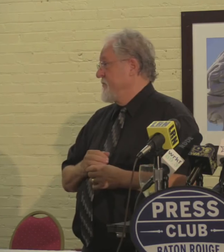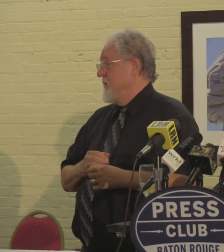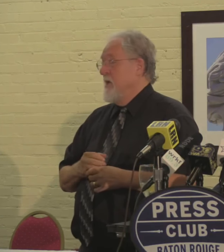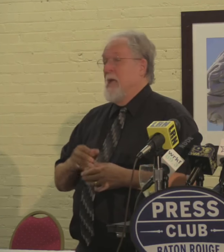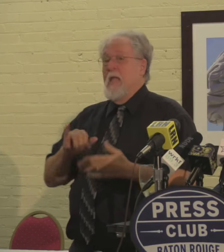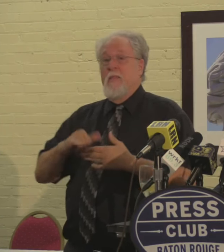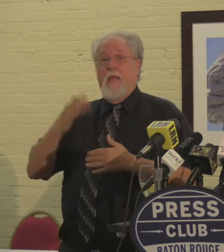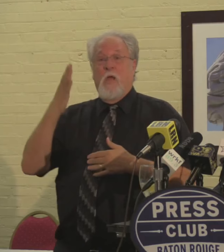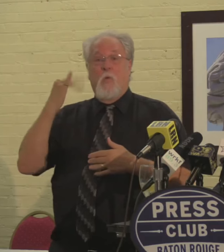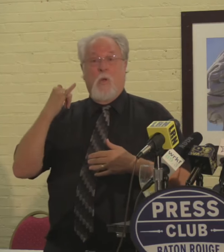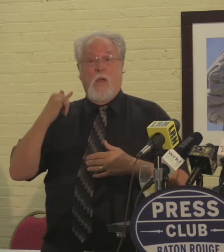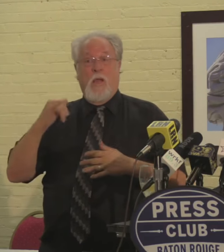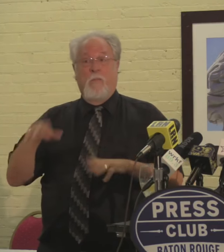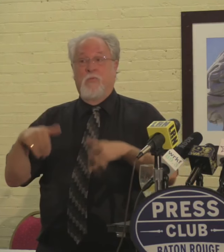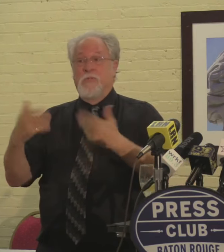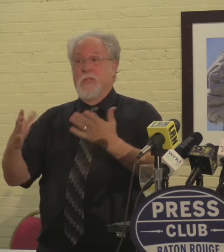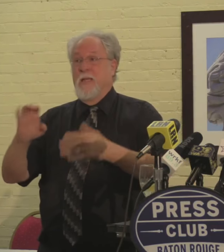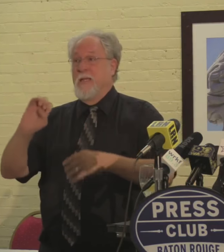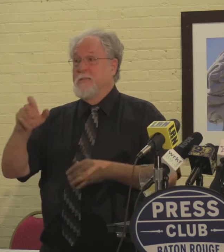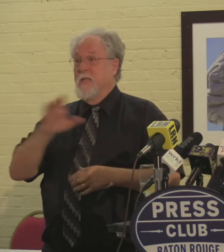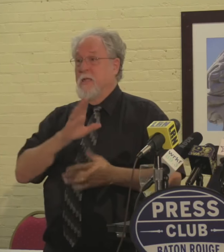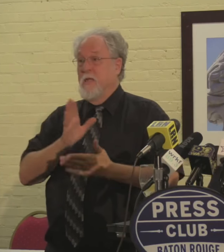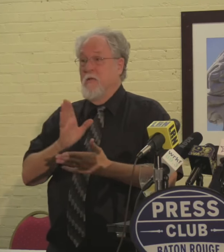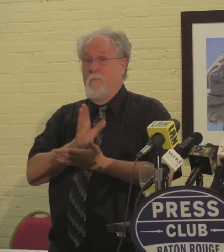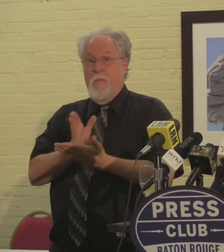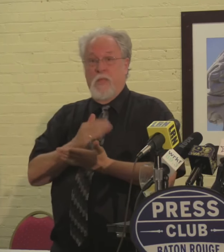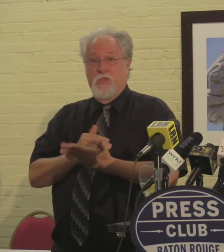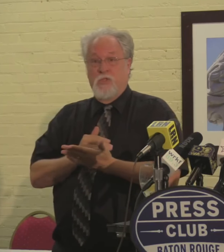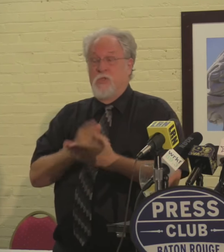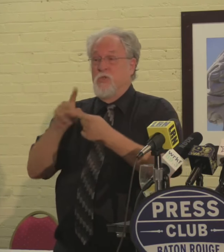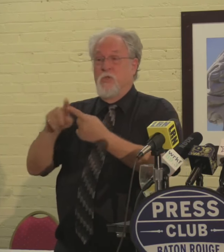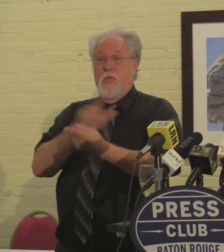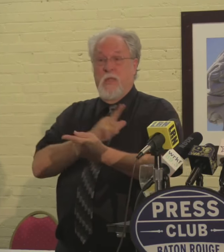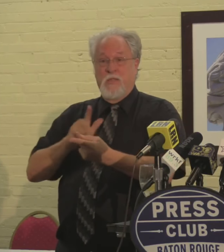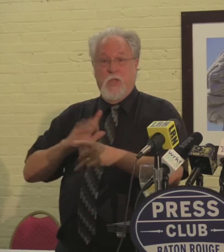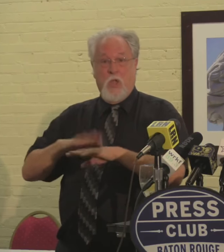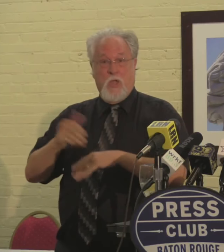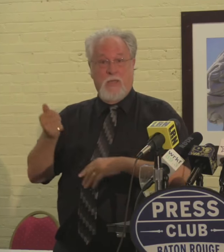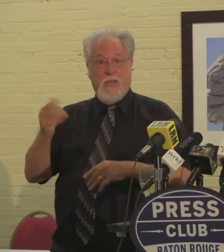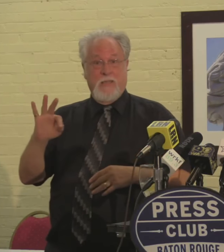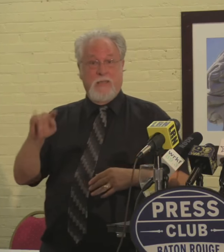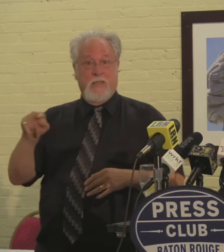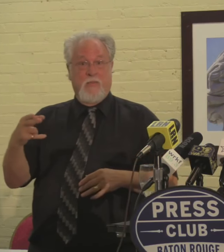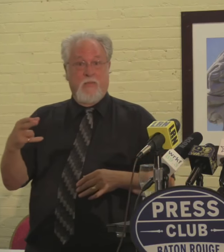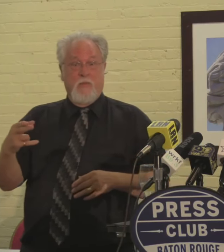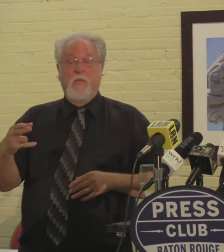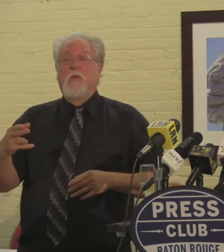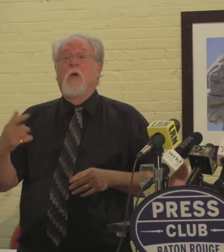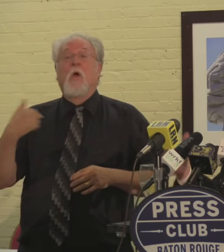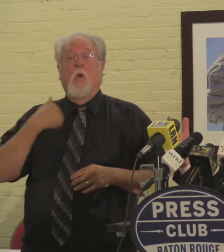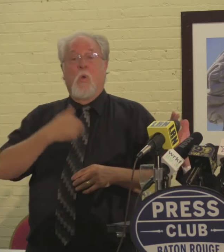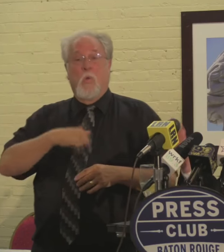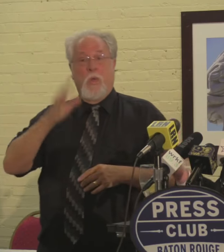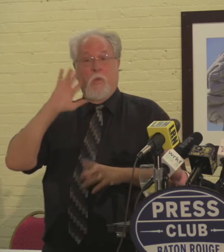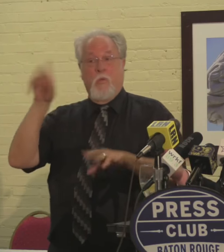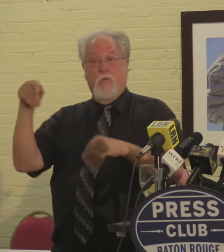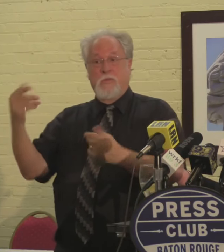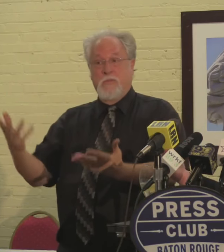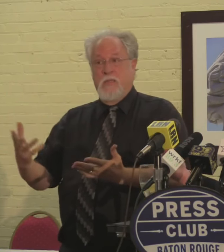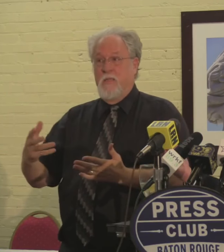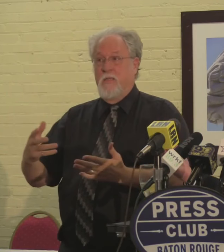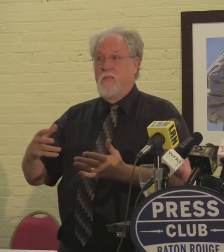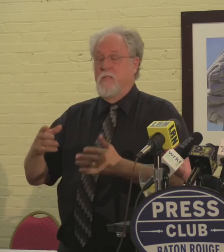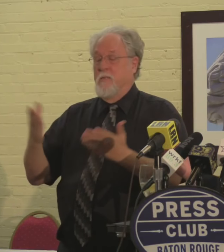And that's why when we present our executive budget proposal to the legislature on the 19th of this month, we will also present to them a